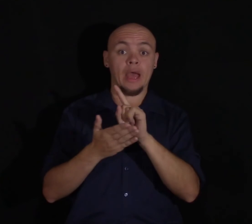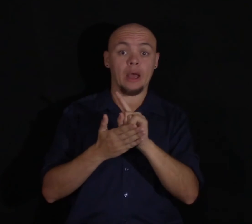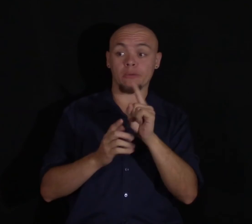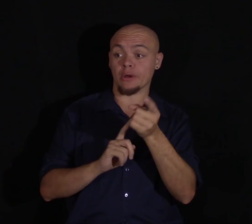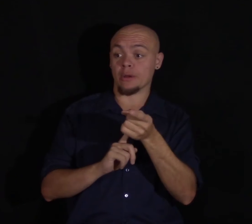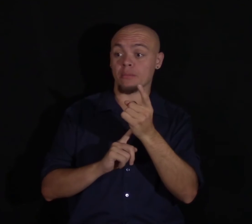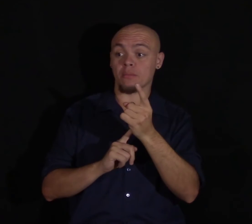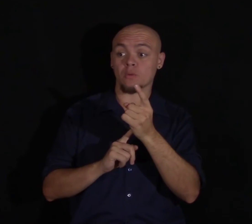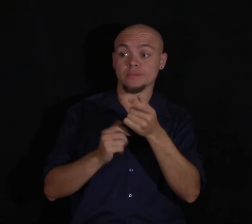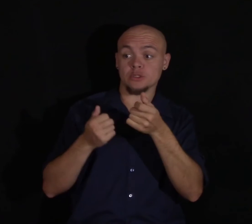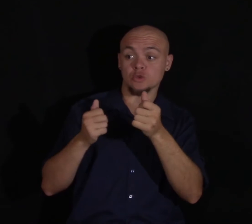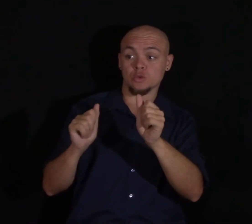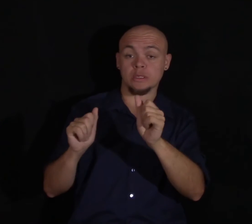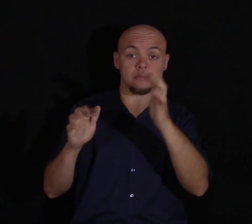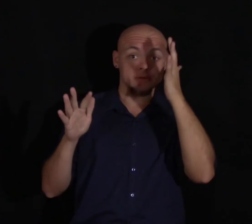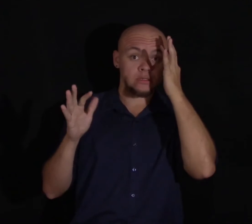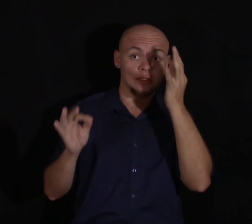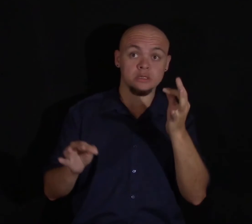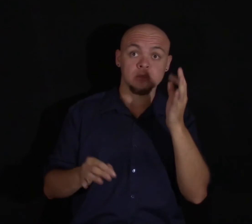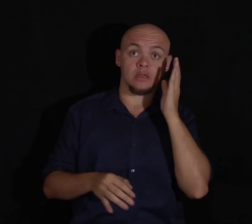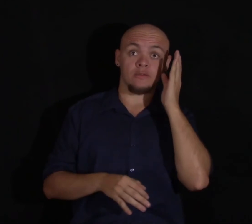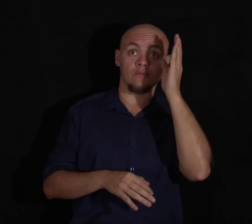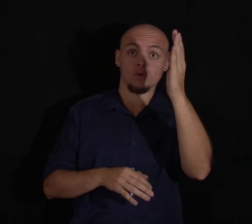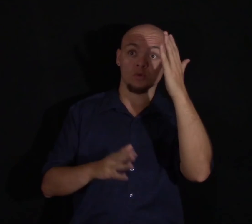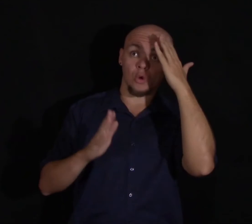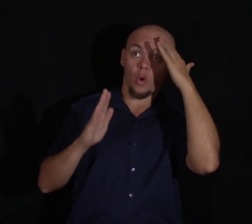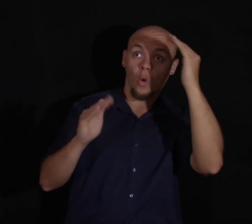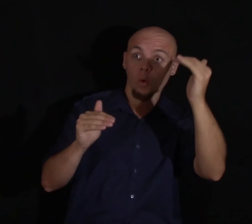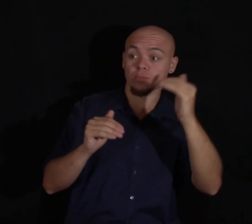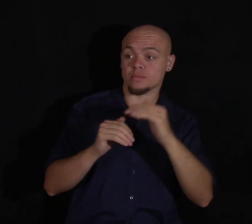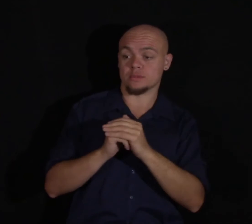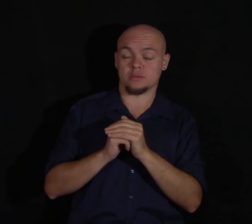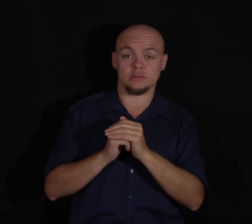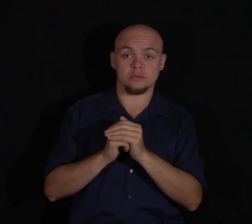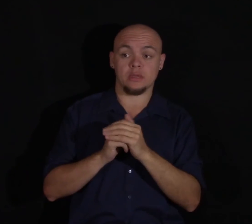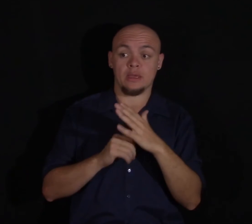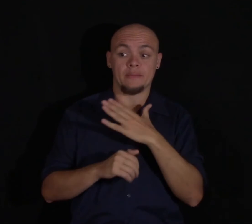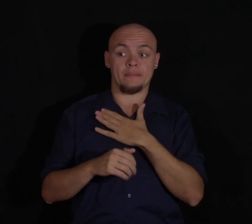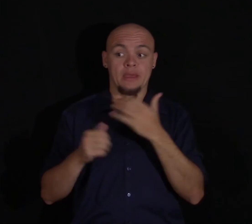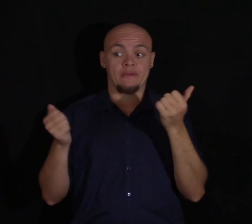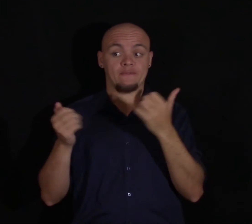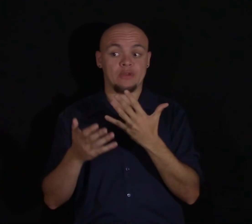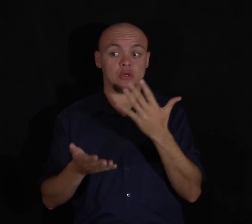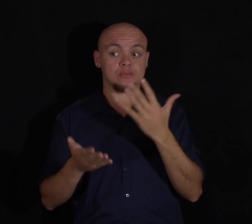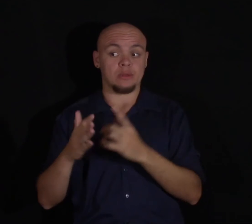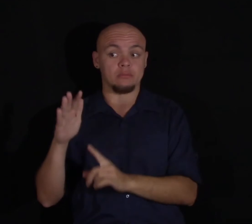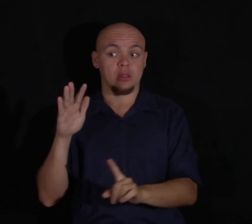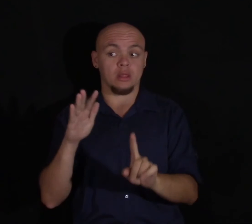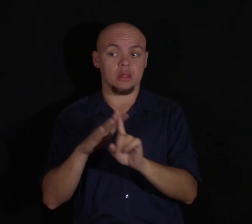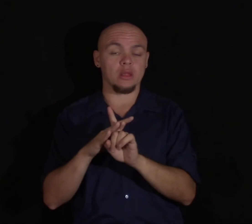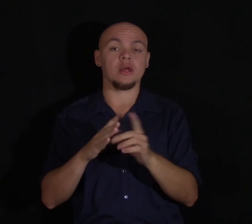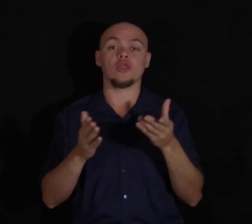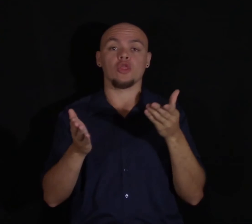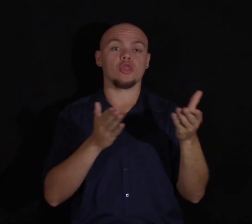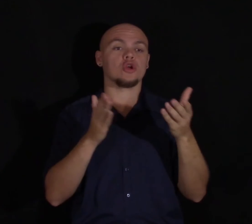trial which would decide my hopes or realize my fears. The servants were gone to a neighbouring